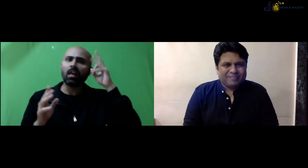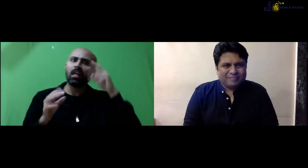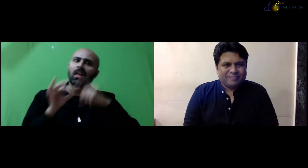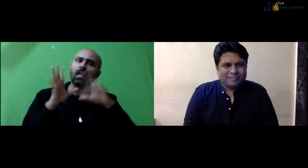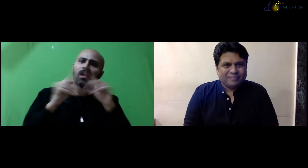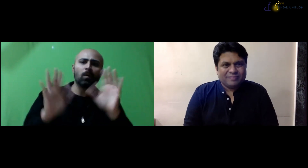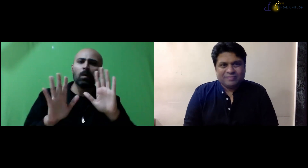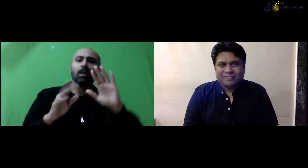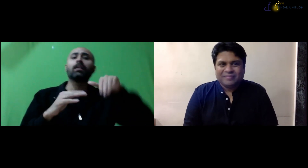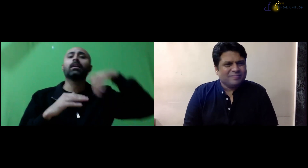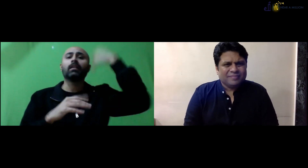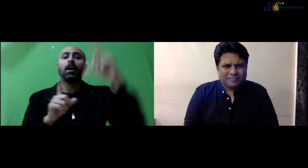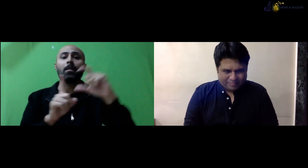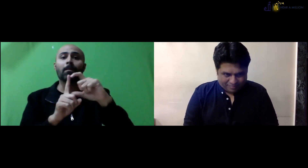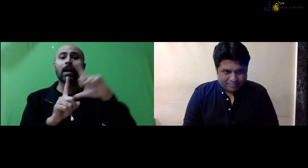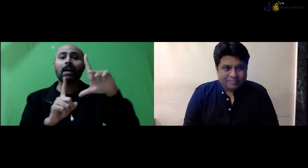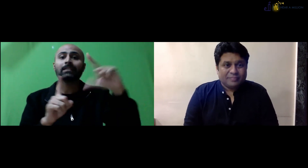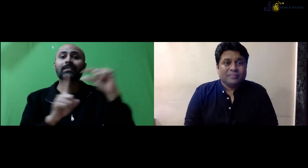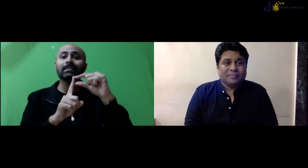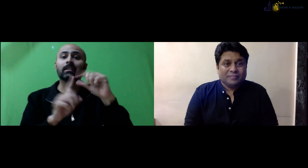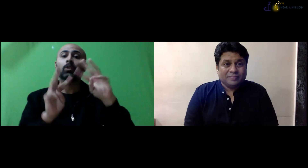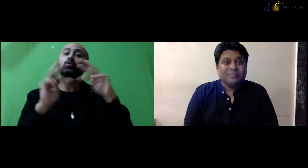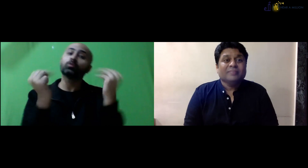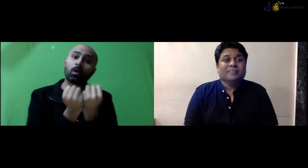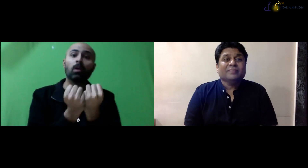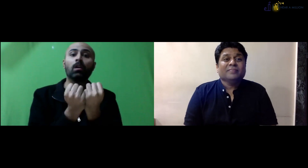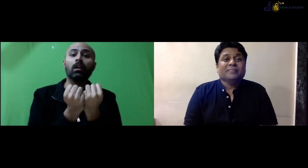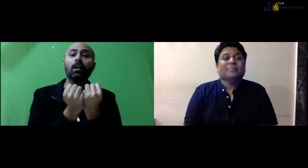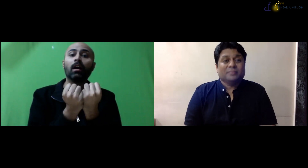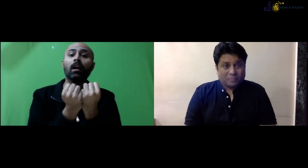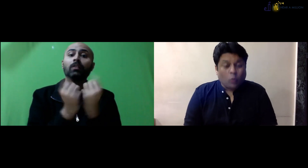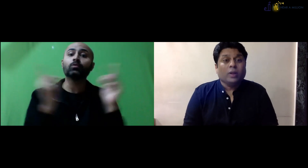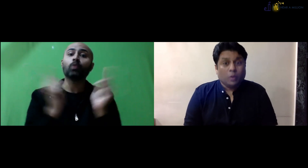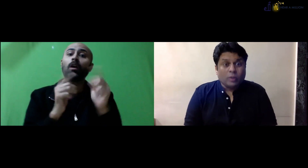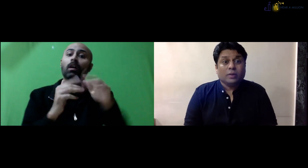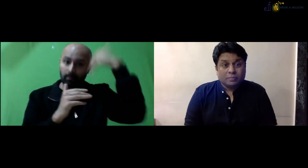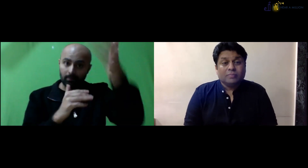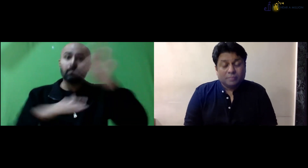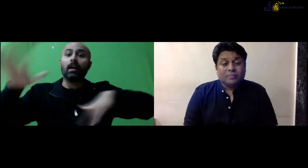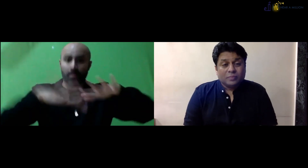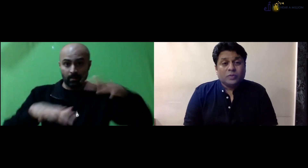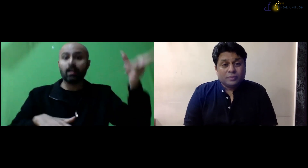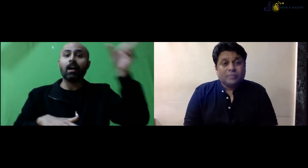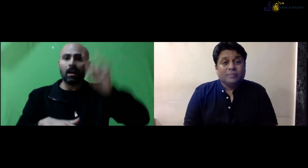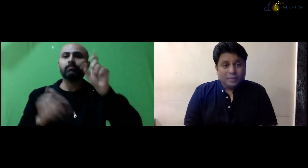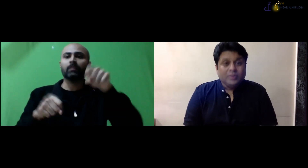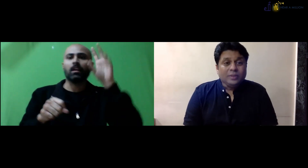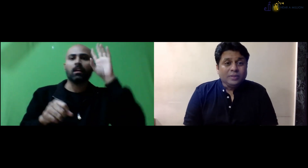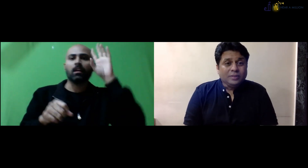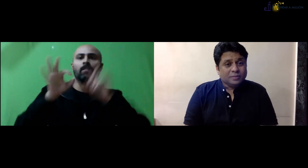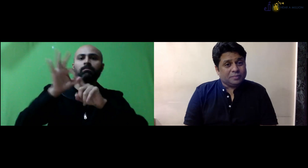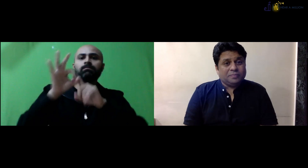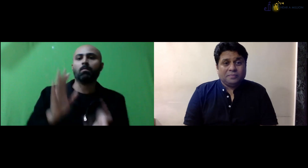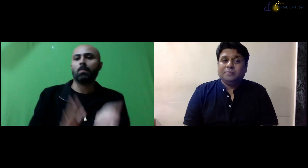have. Okay, Yeah. So we will definitely have a DLP workshop, and